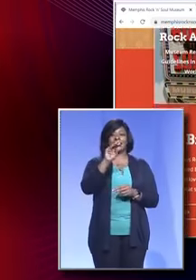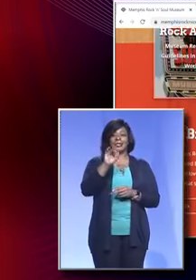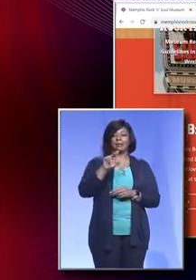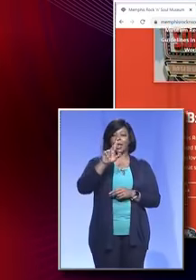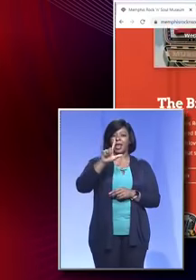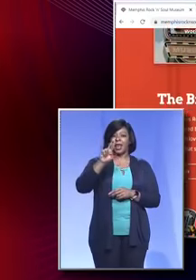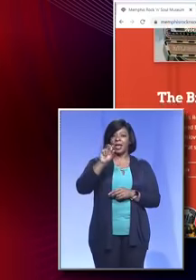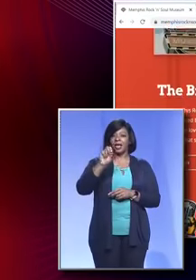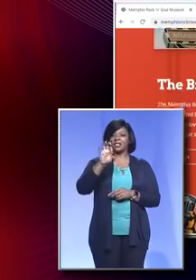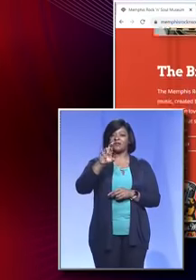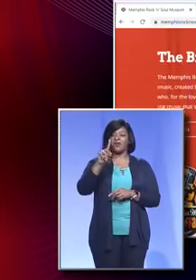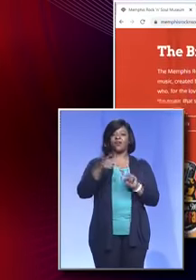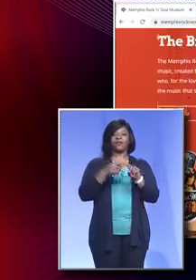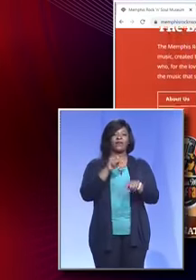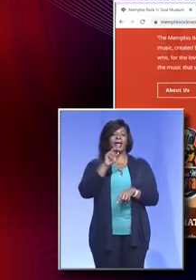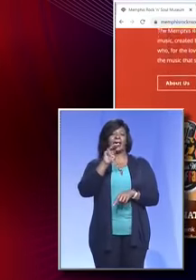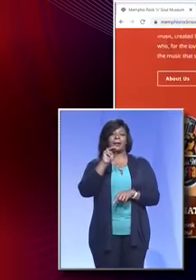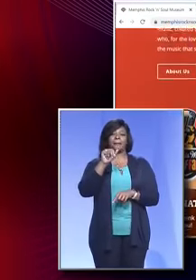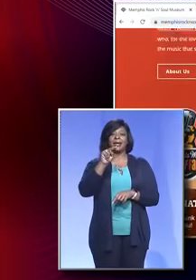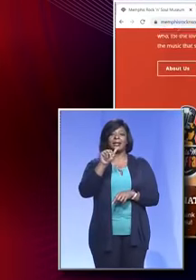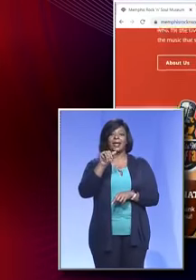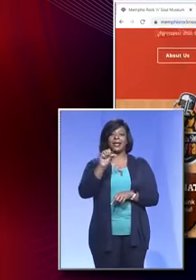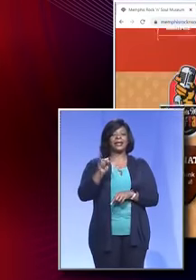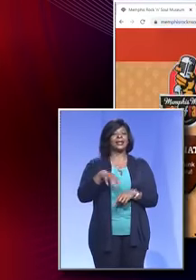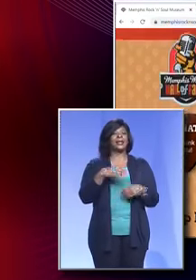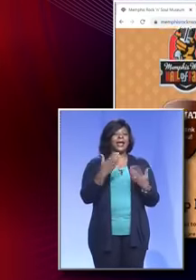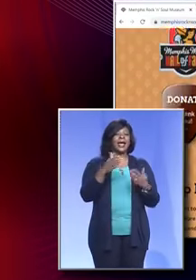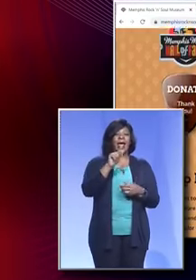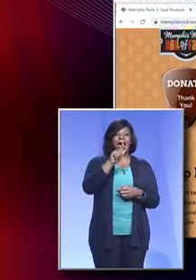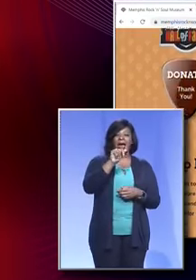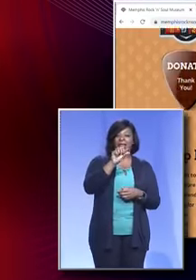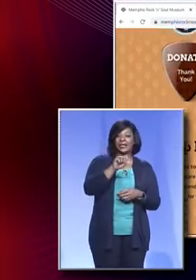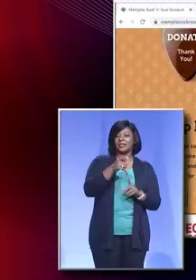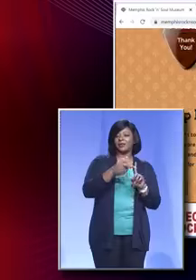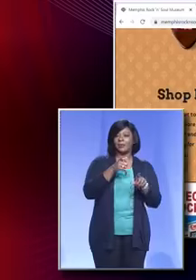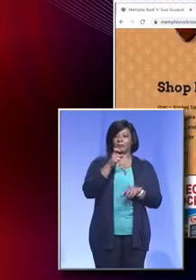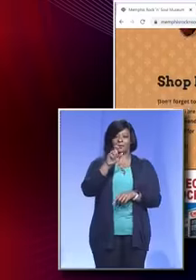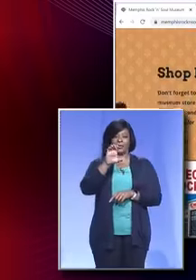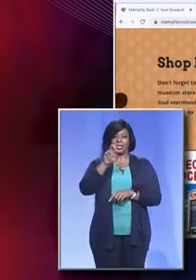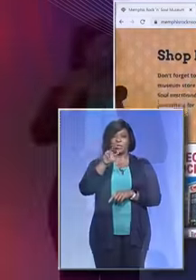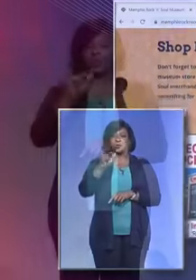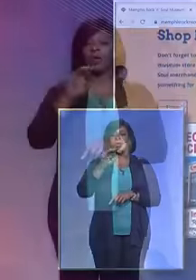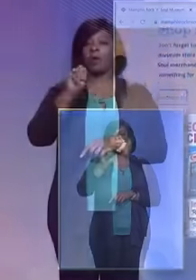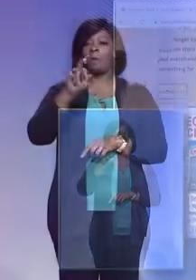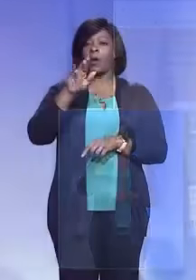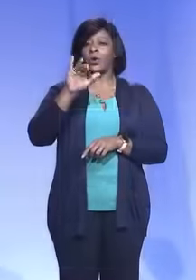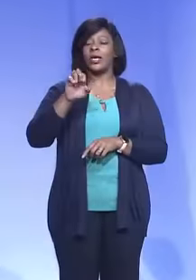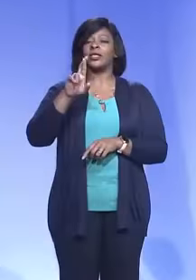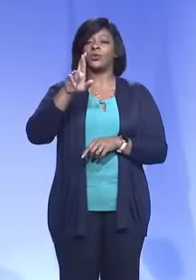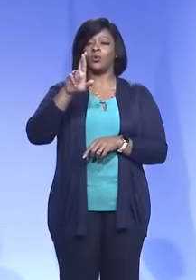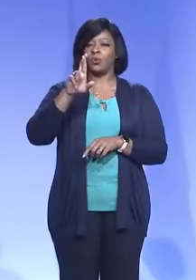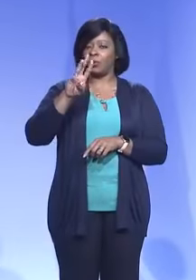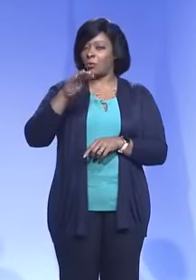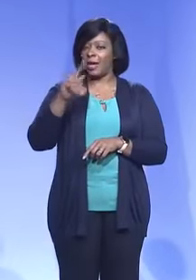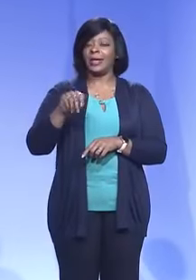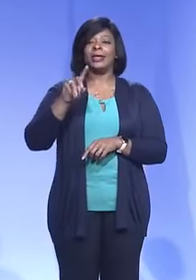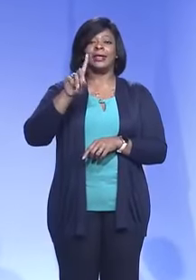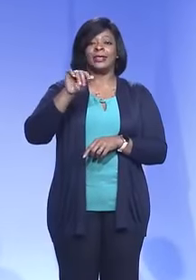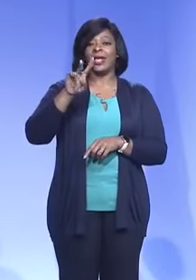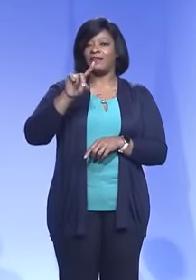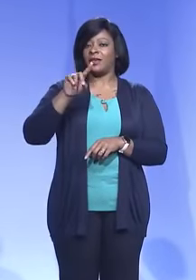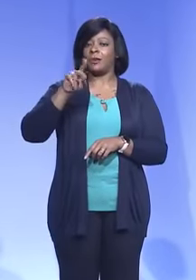who came out of Manassas, or Alex Chilton, that came out of Central, of course, Maurice White, David Porter out of Booker T. Washington, so many